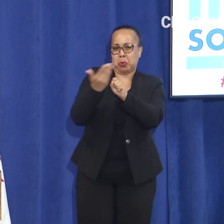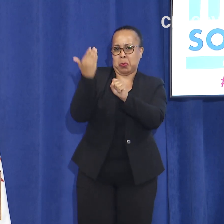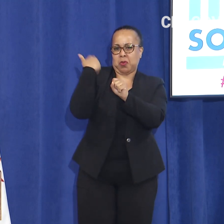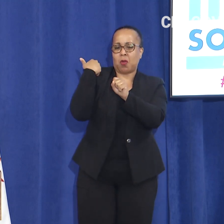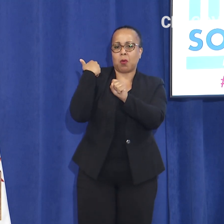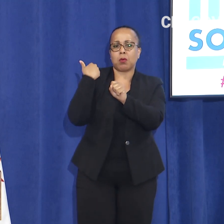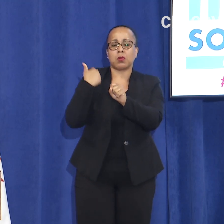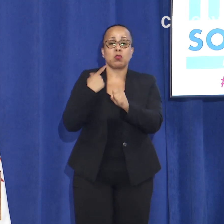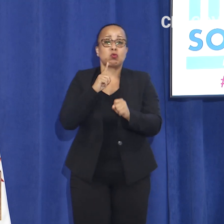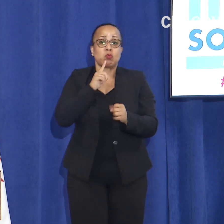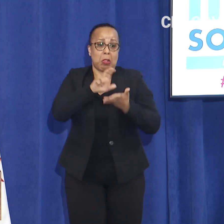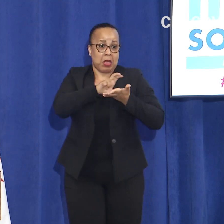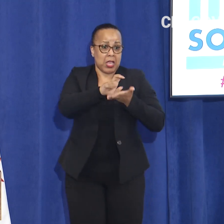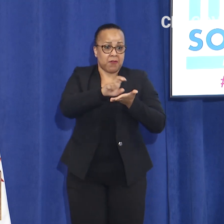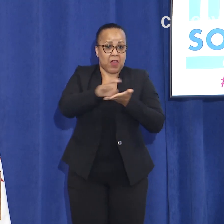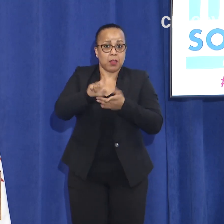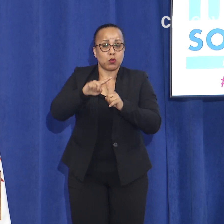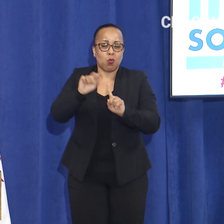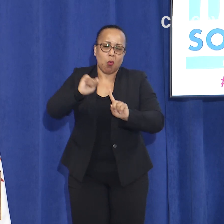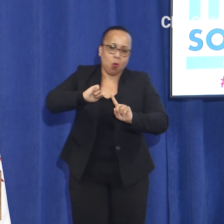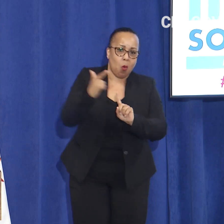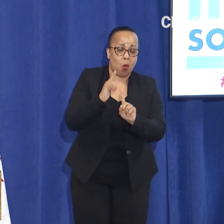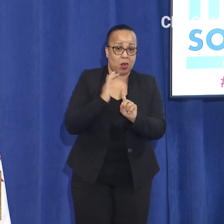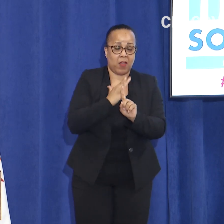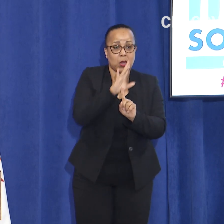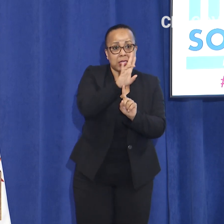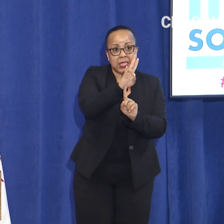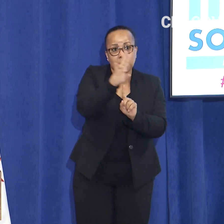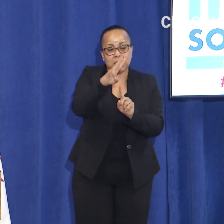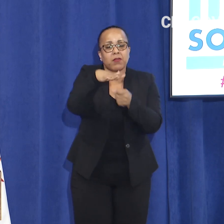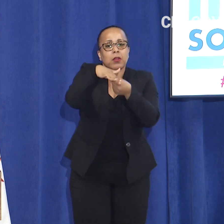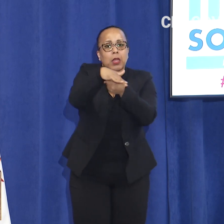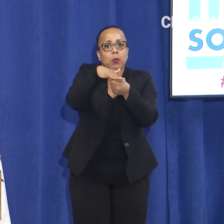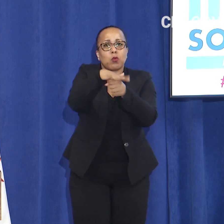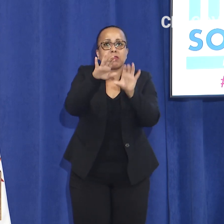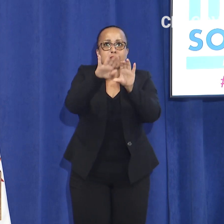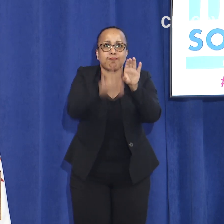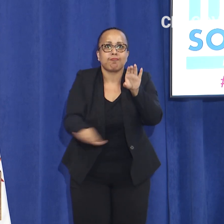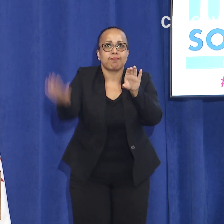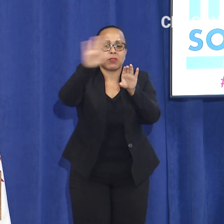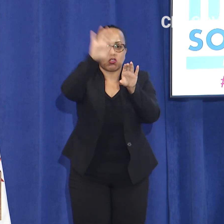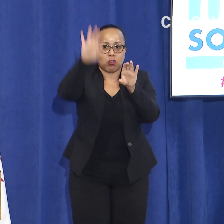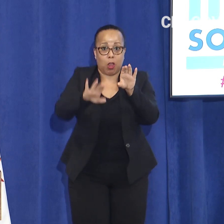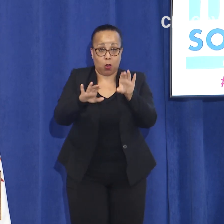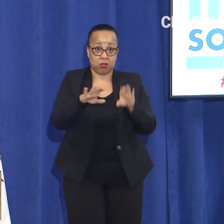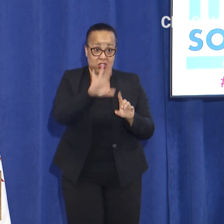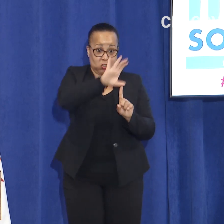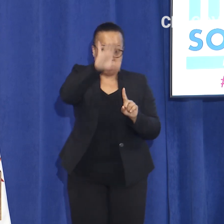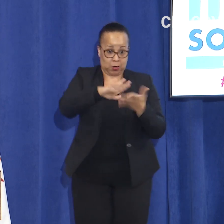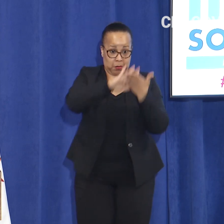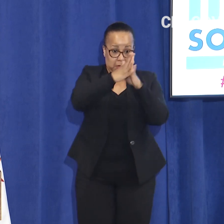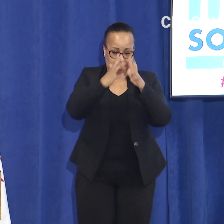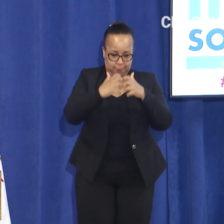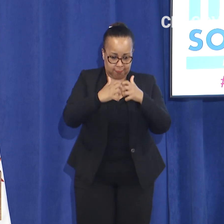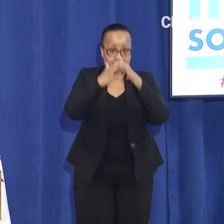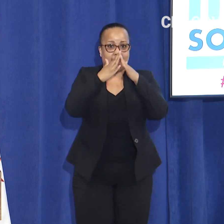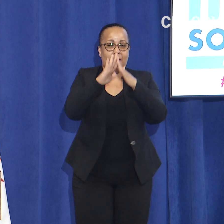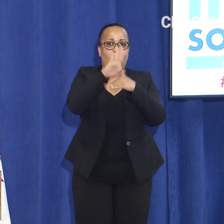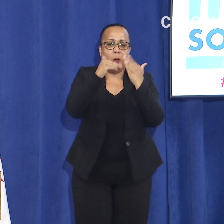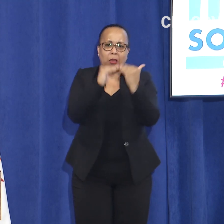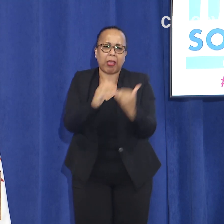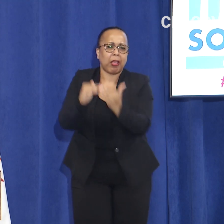bring real investment to all of our 77 neighborhoods. And to build a Chicago where everyone has equal